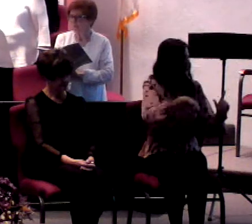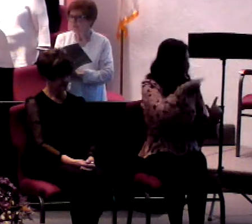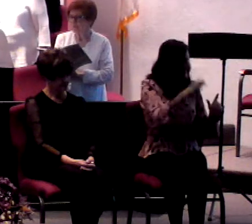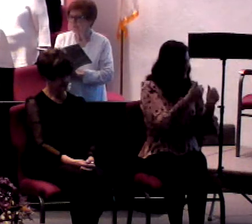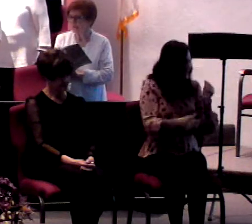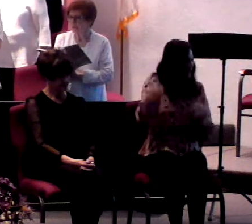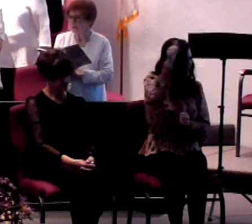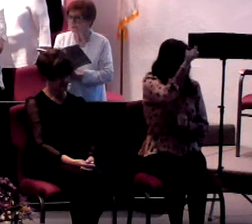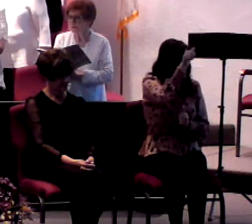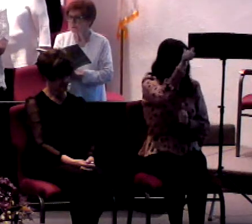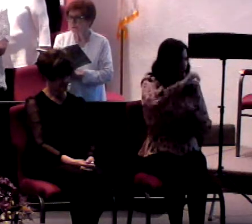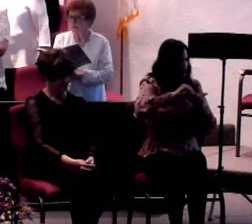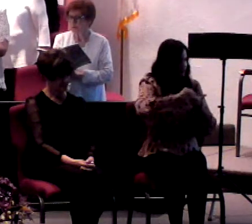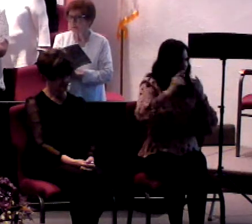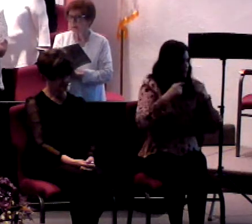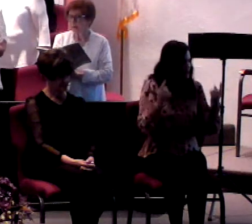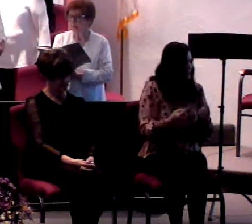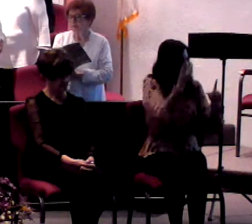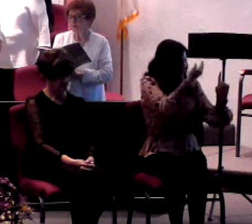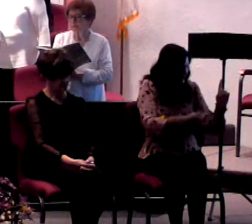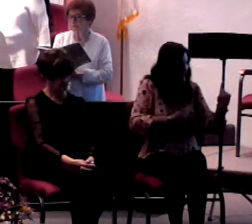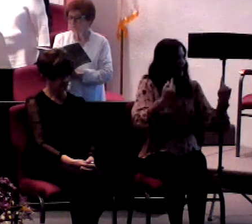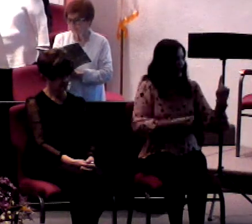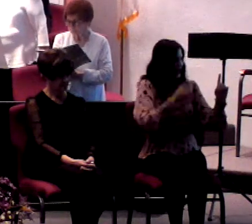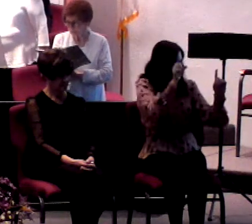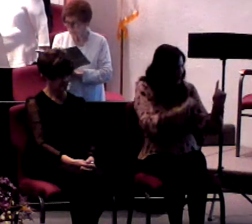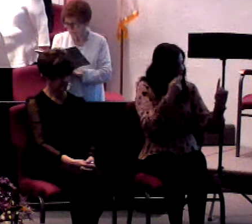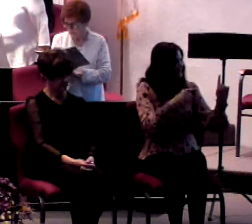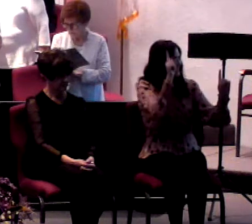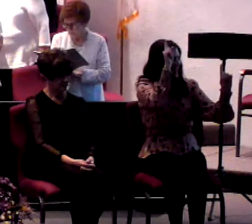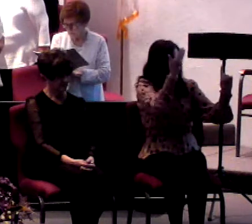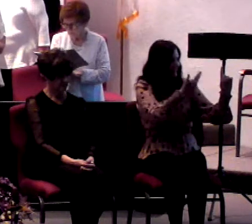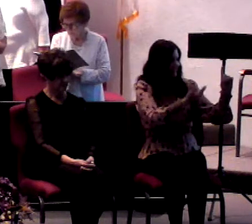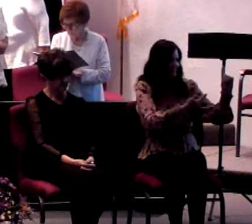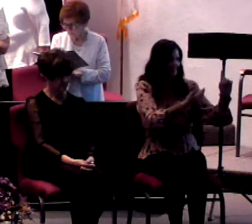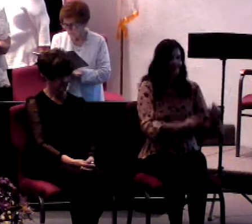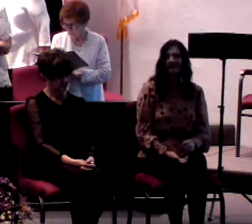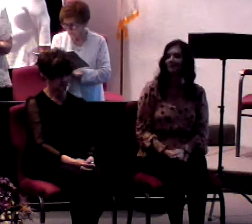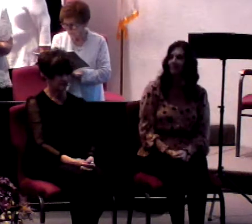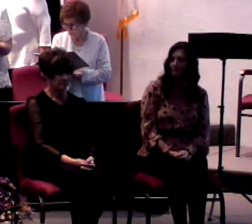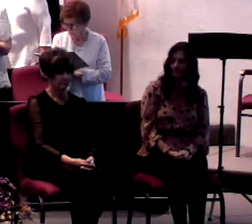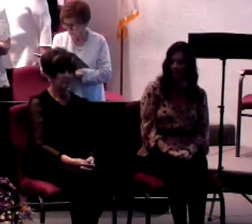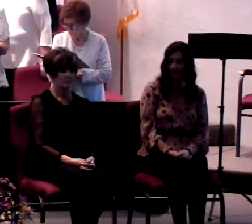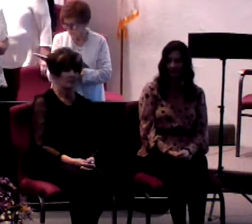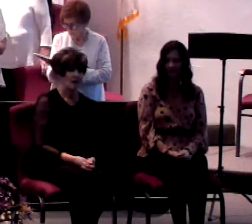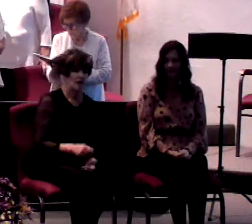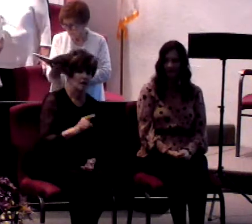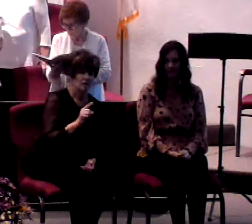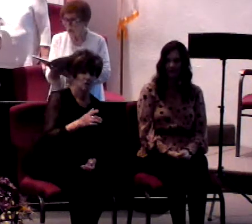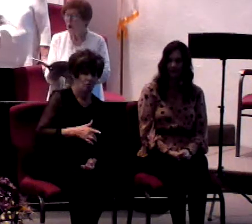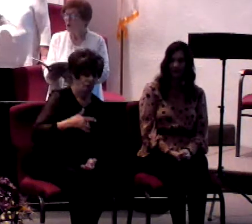our sins, he alone could do it. Do you feel the world is